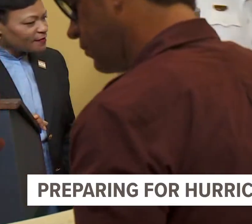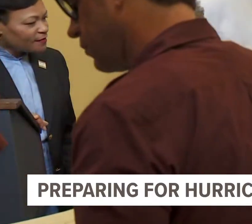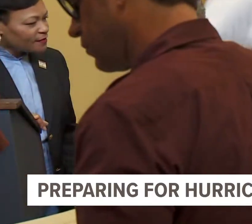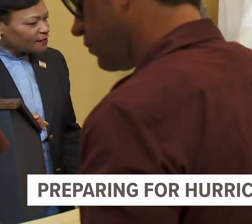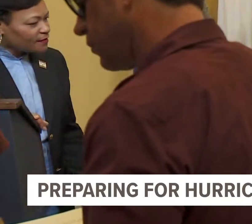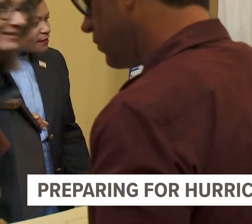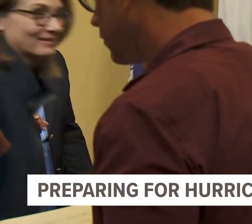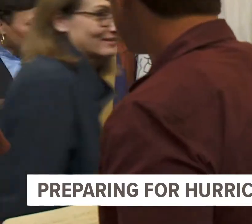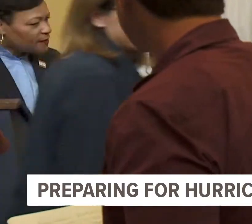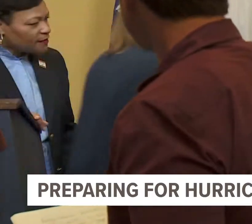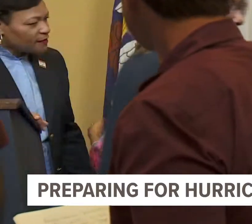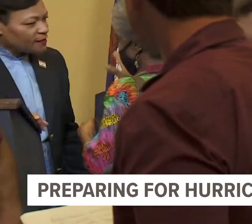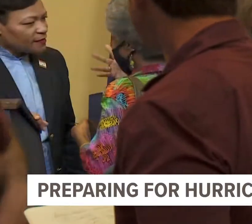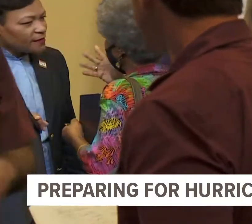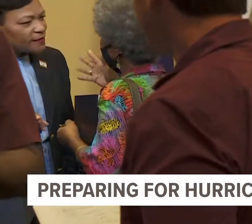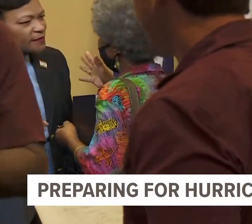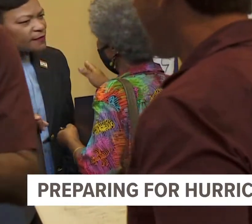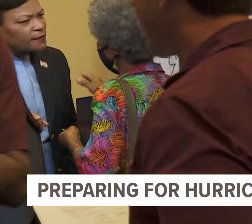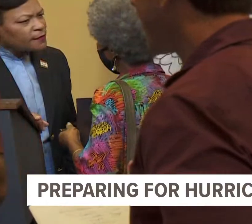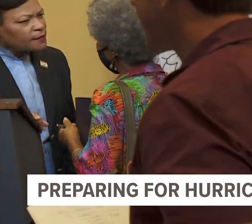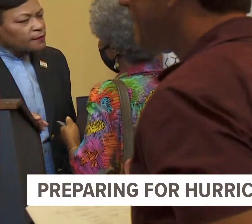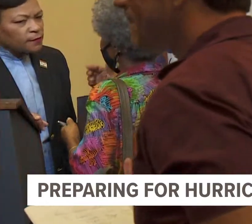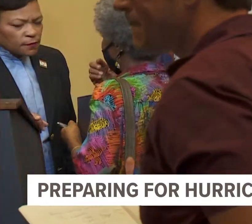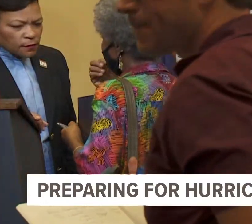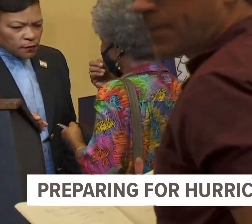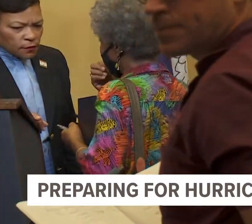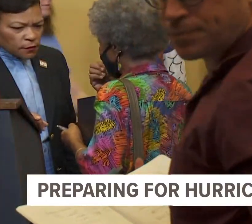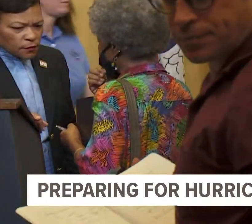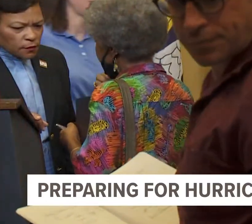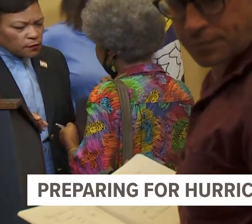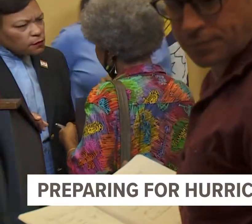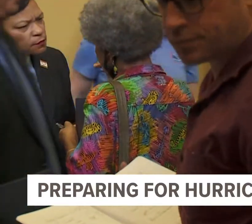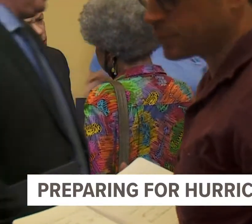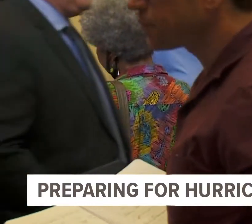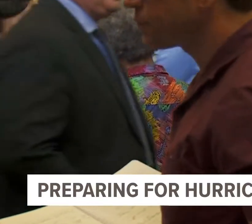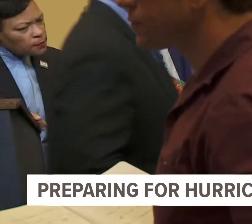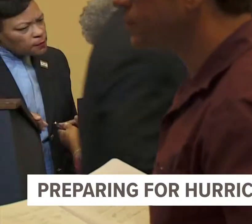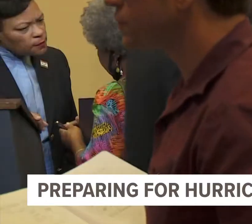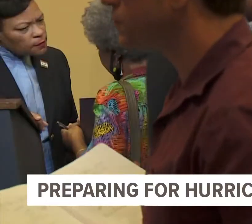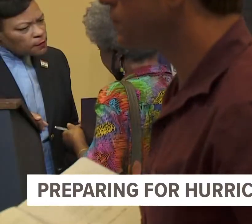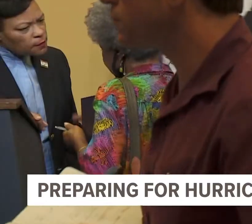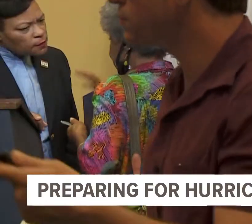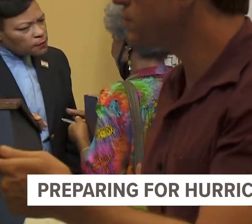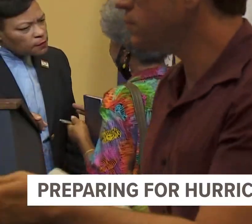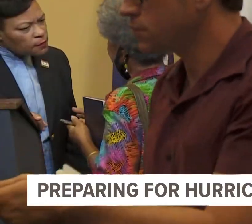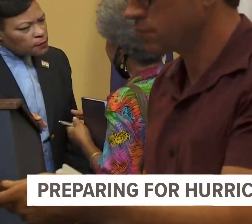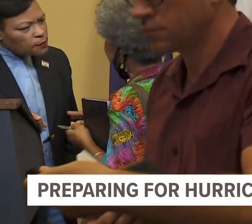I called out one guy running for governor who was talking about he's going to take care